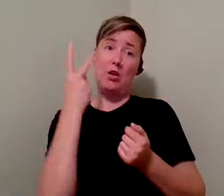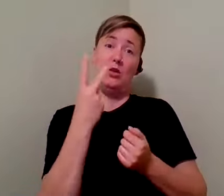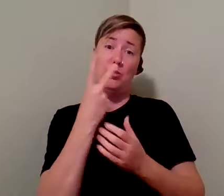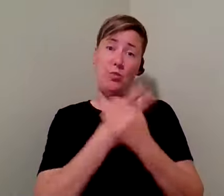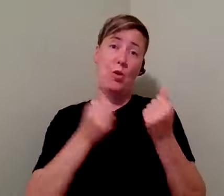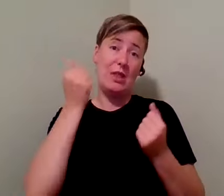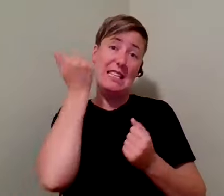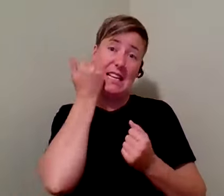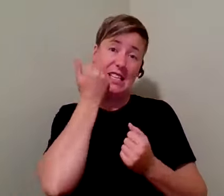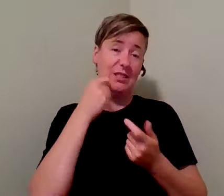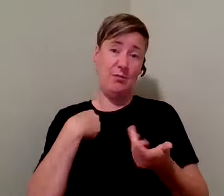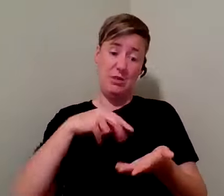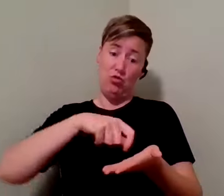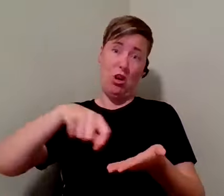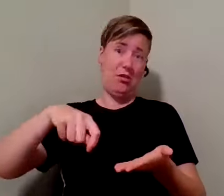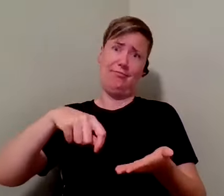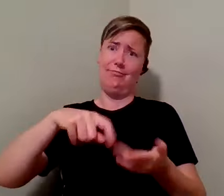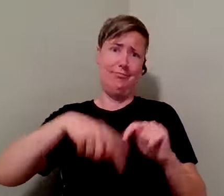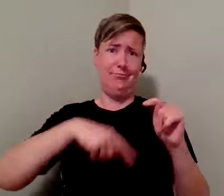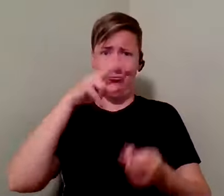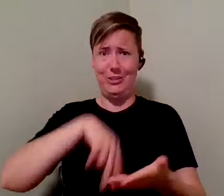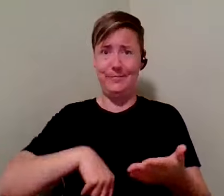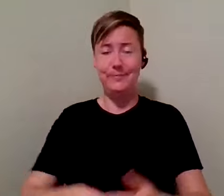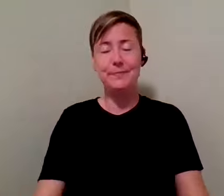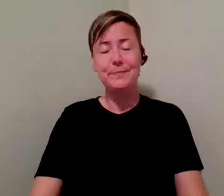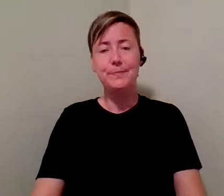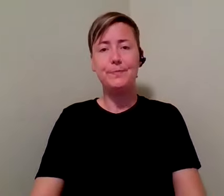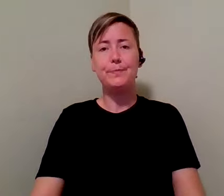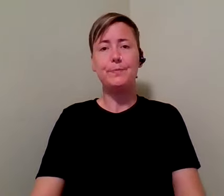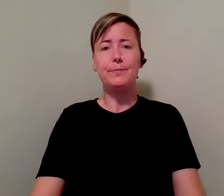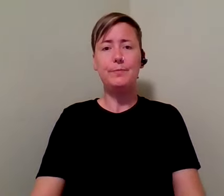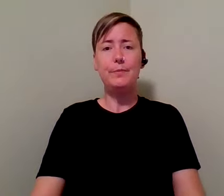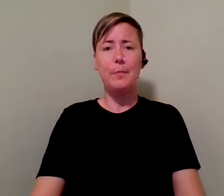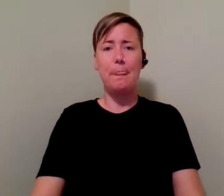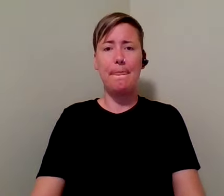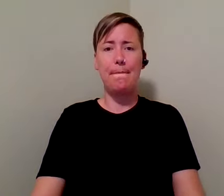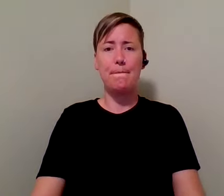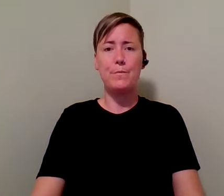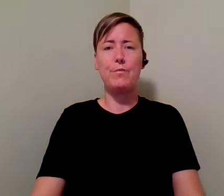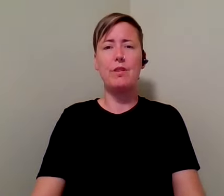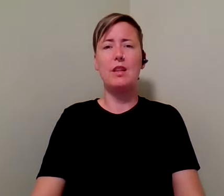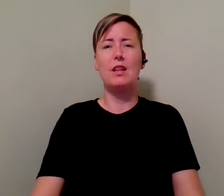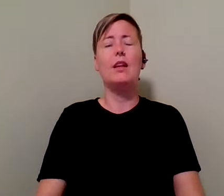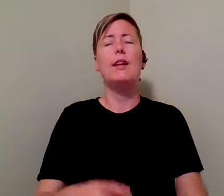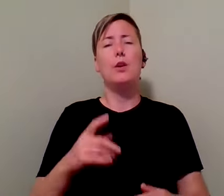myself. The next thing that started to change was my quantity. The quantity started to go